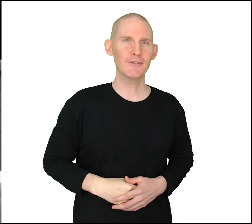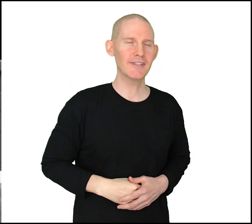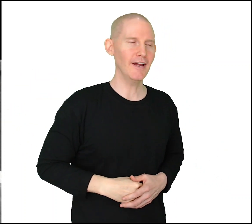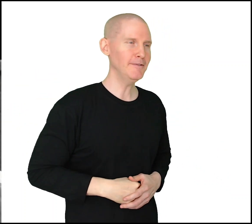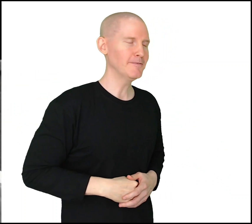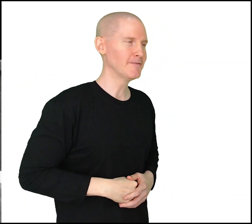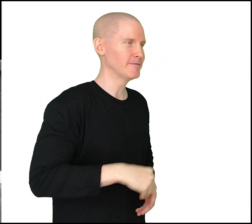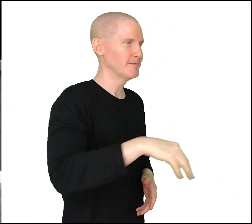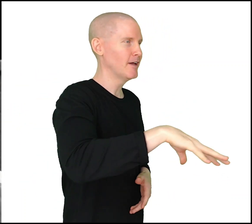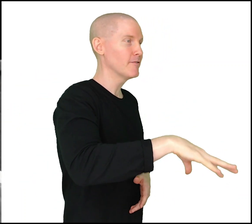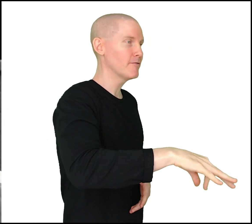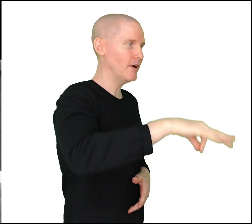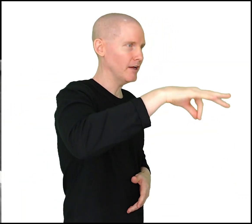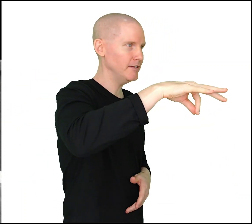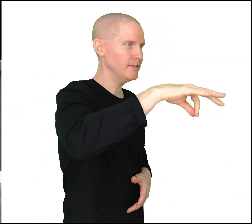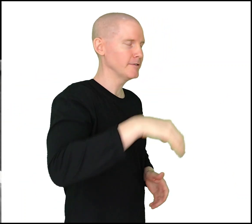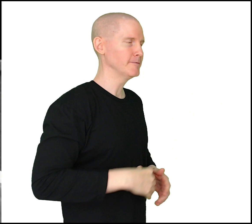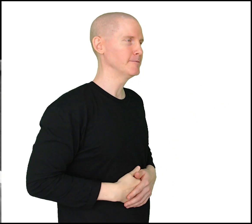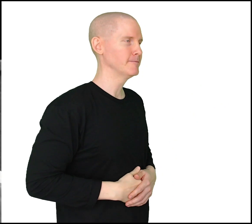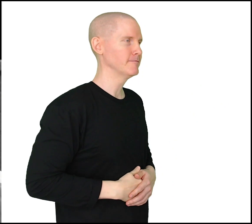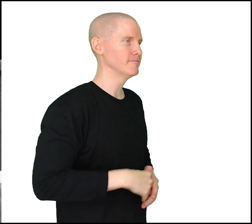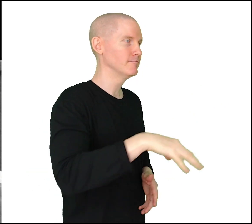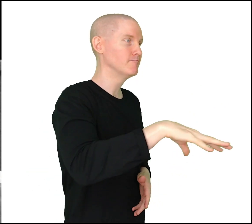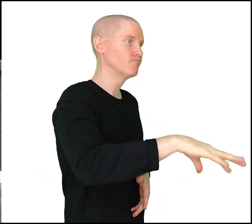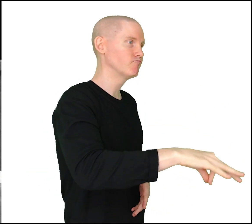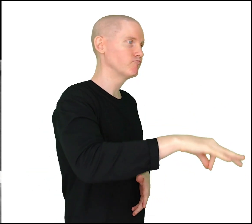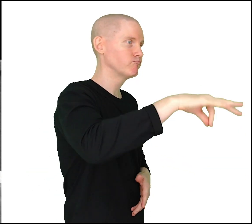From the other side, find.